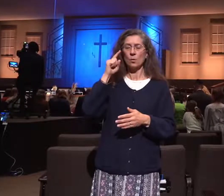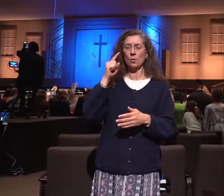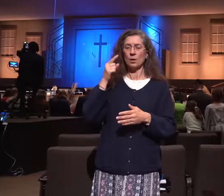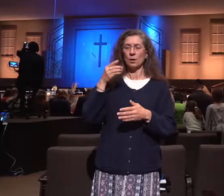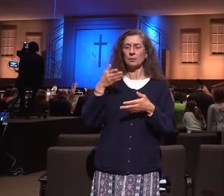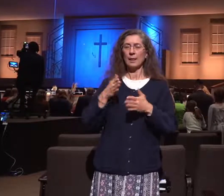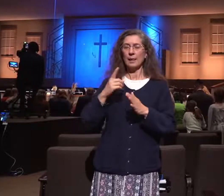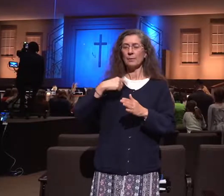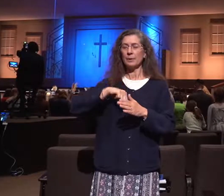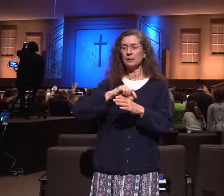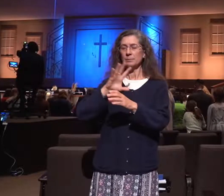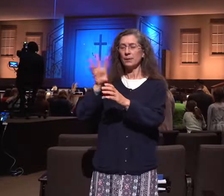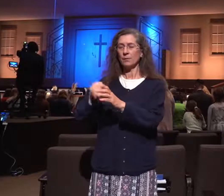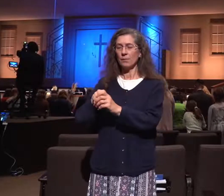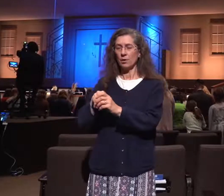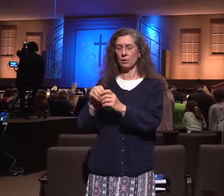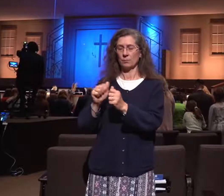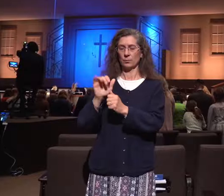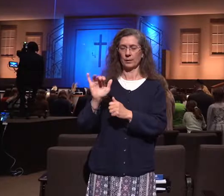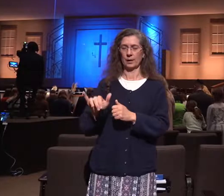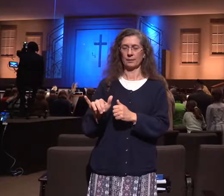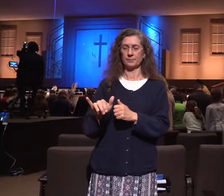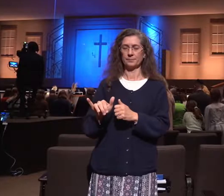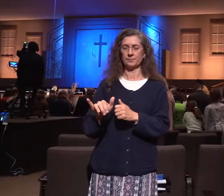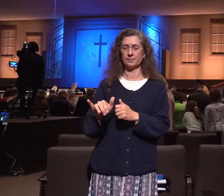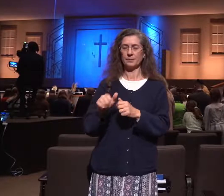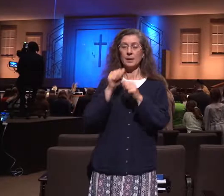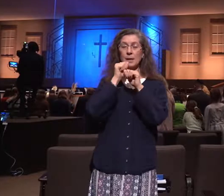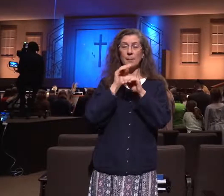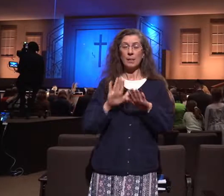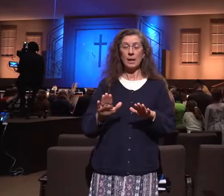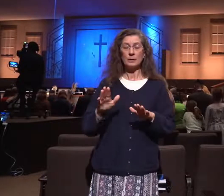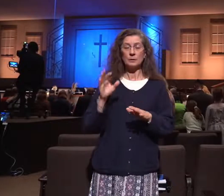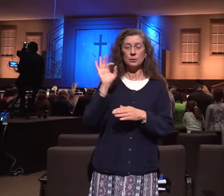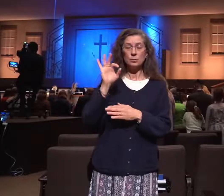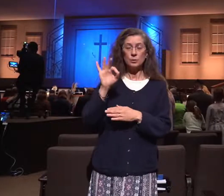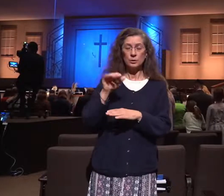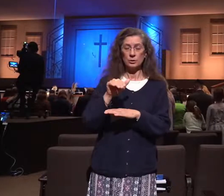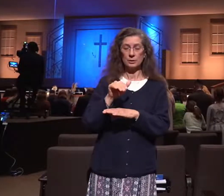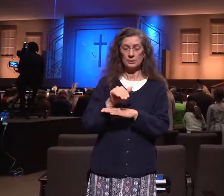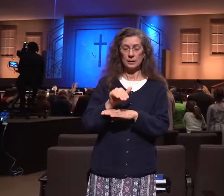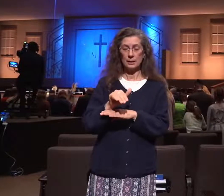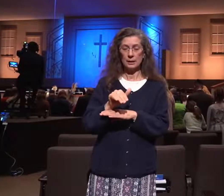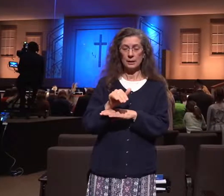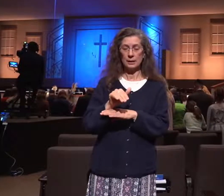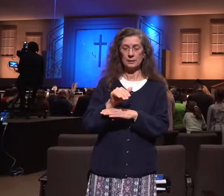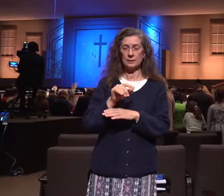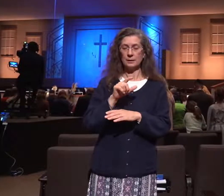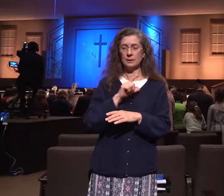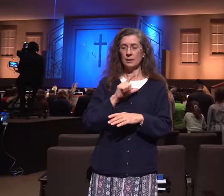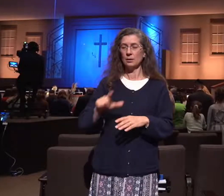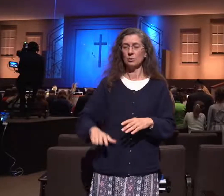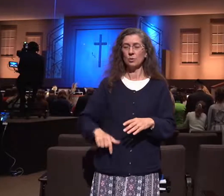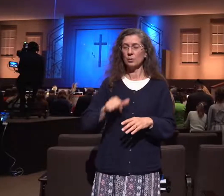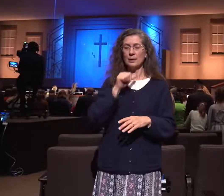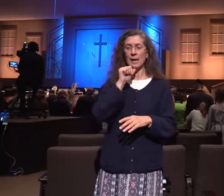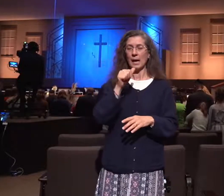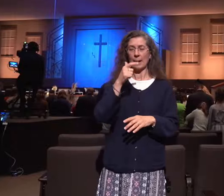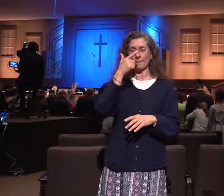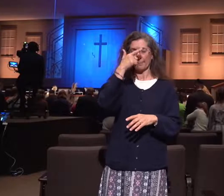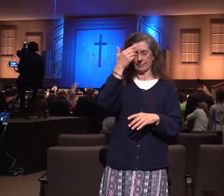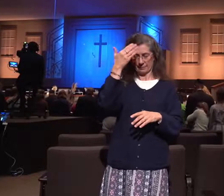little part of that. Now bless the message tonight. Lord, not because of the